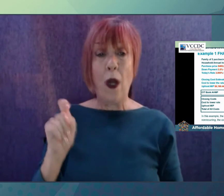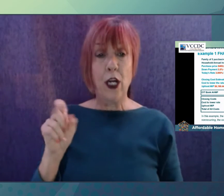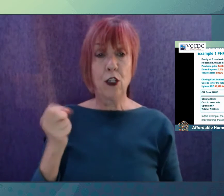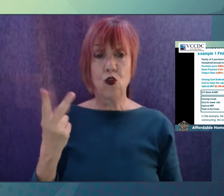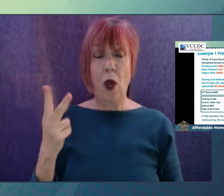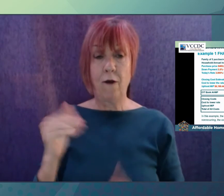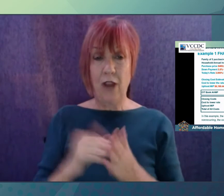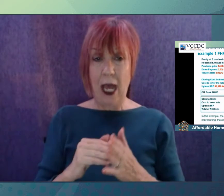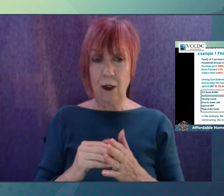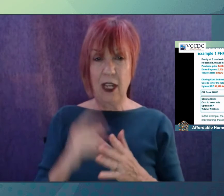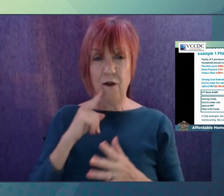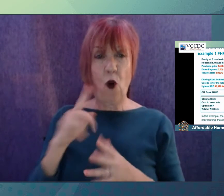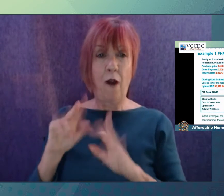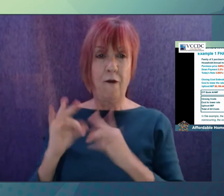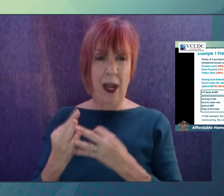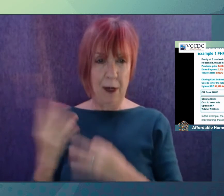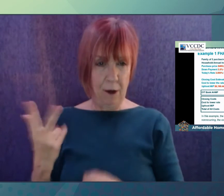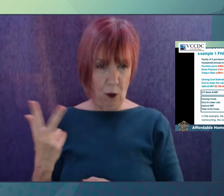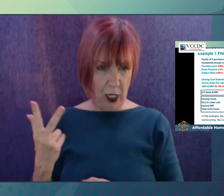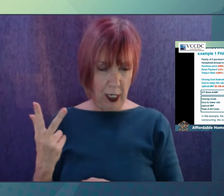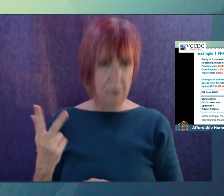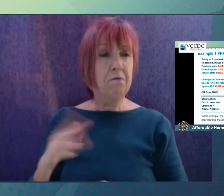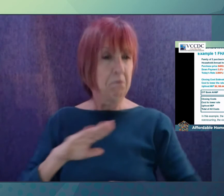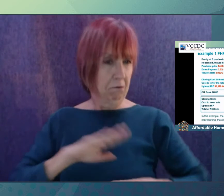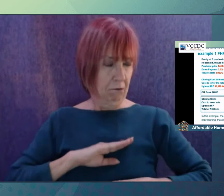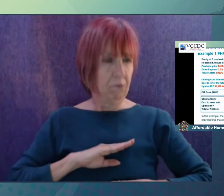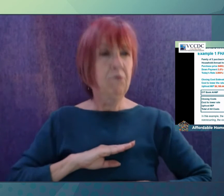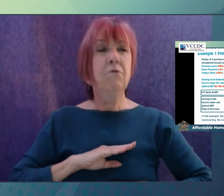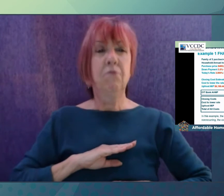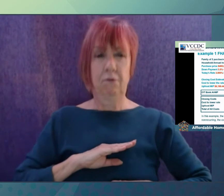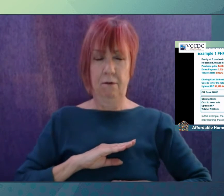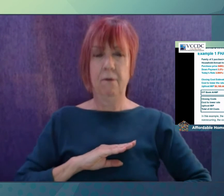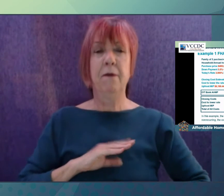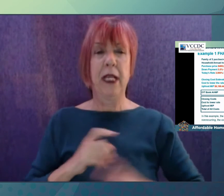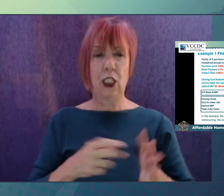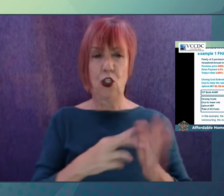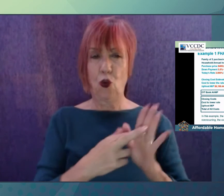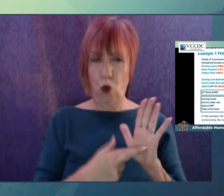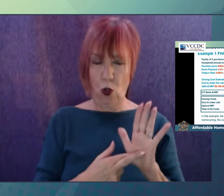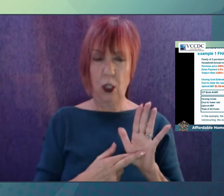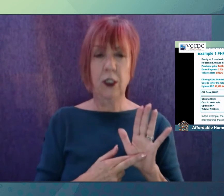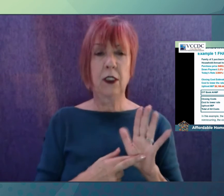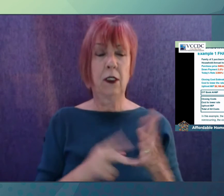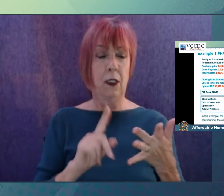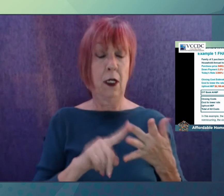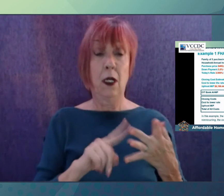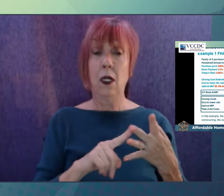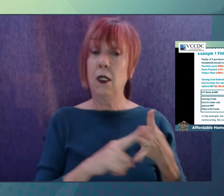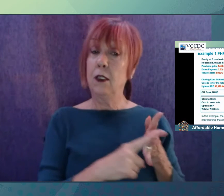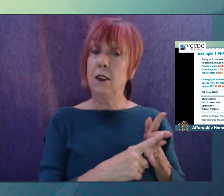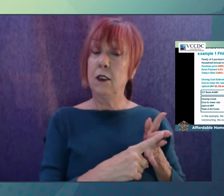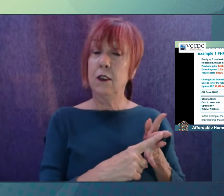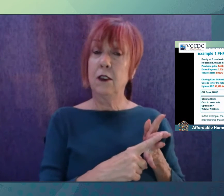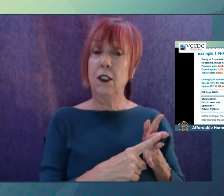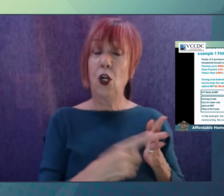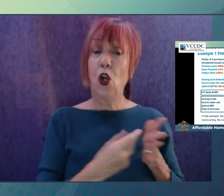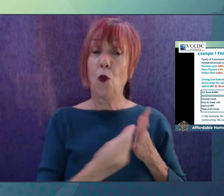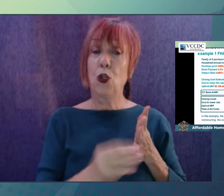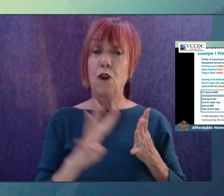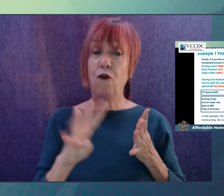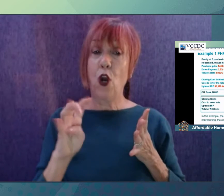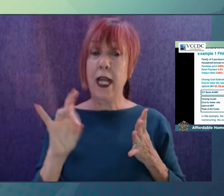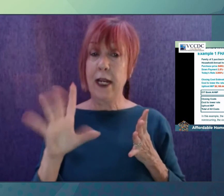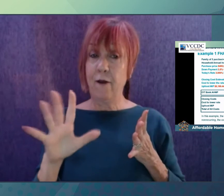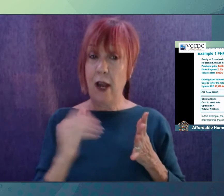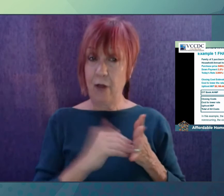$112,563 for a family of 3, which meets the FHA program guideline. You can see on here that the purchase price is